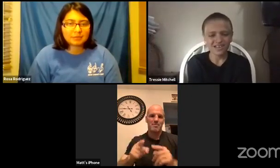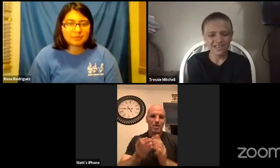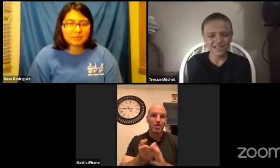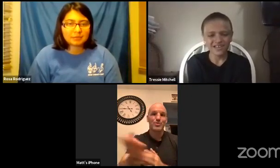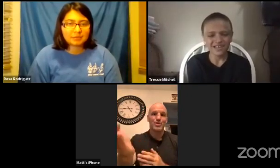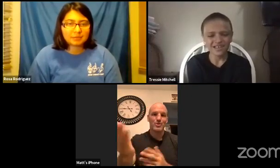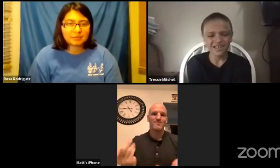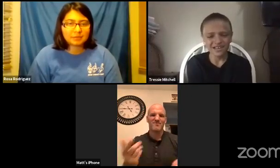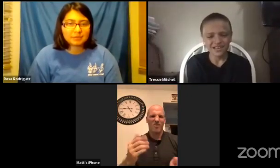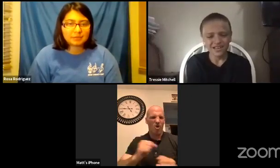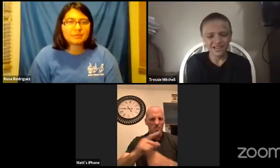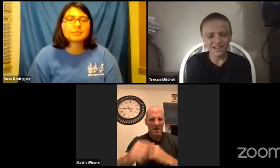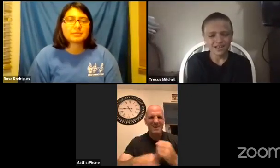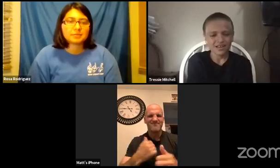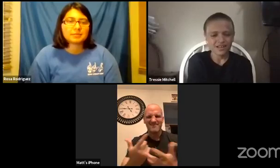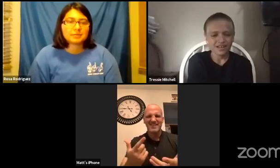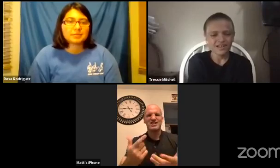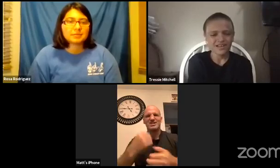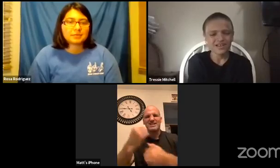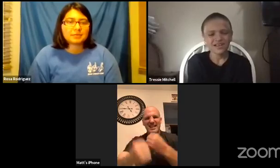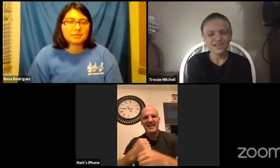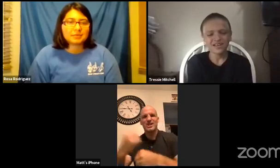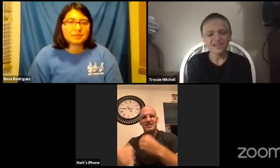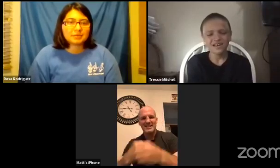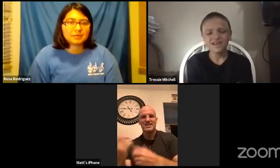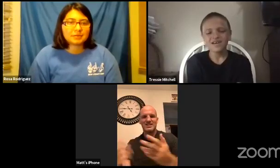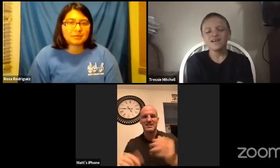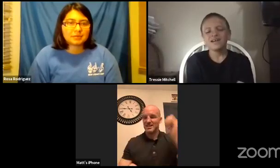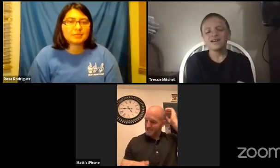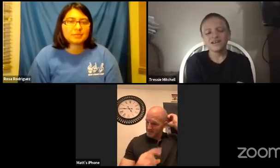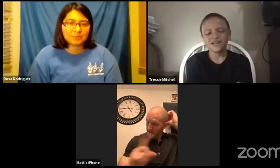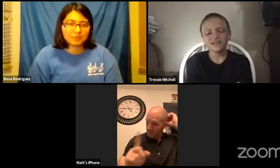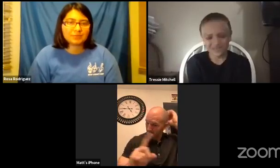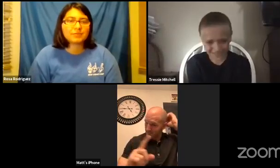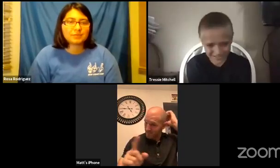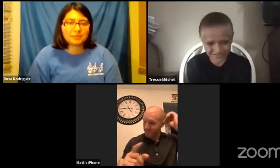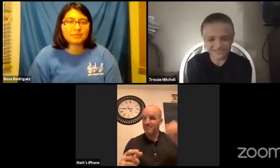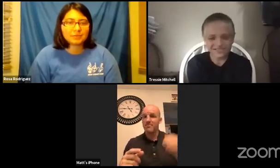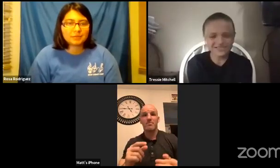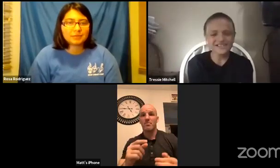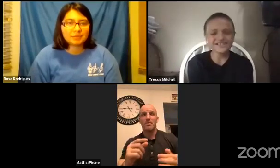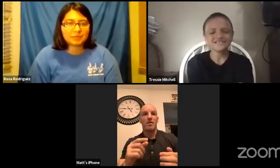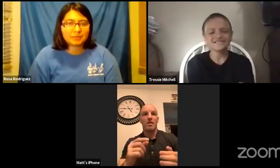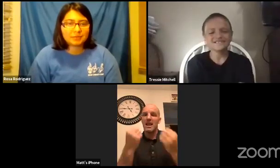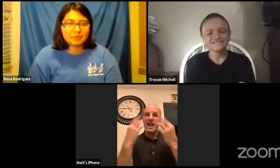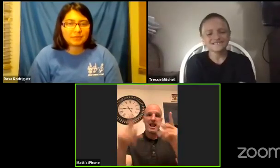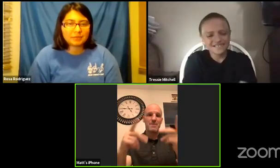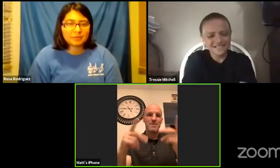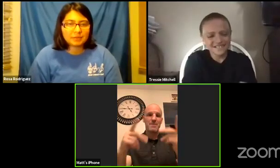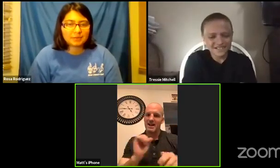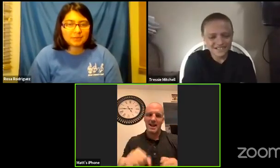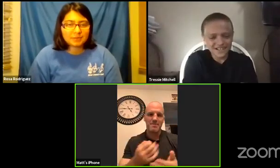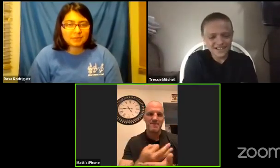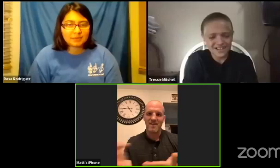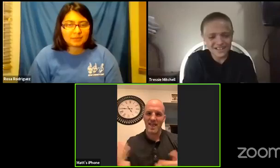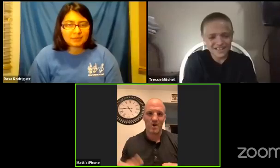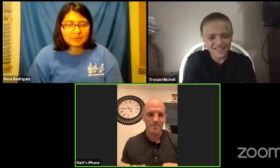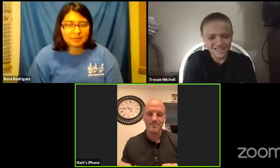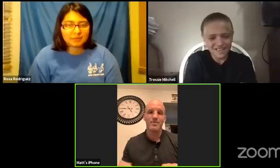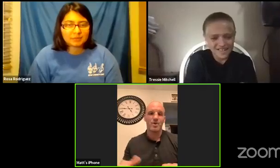had, but I'm still so proud of the results and everything that I've been through over the years.